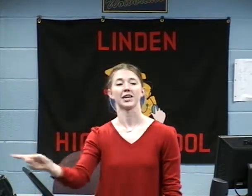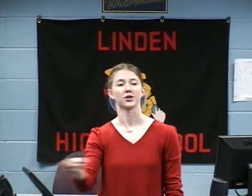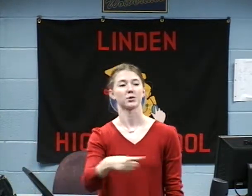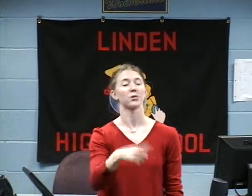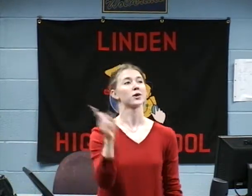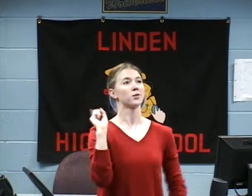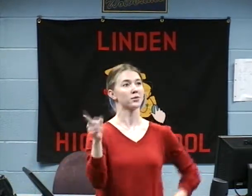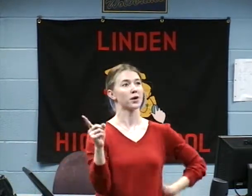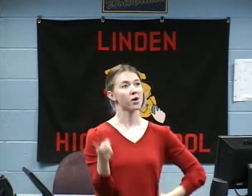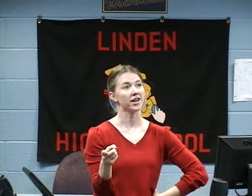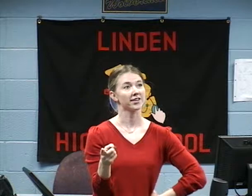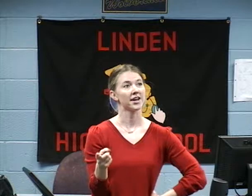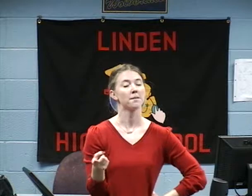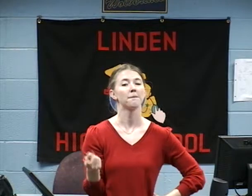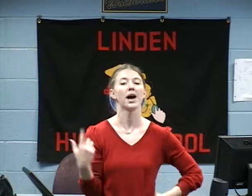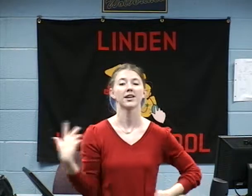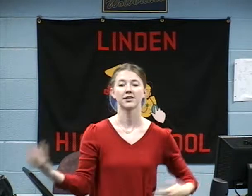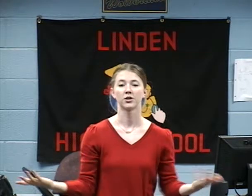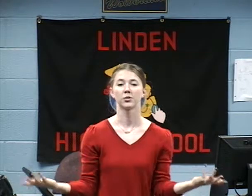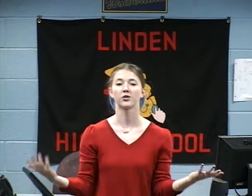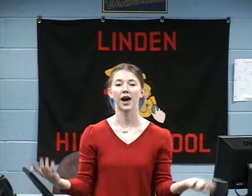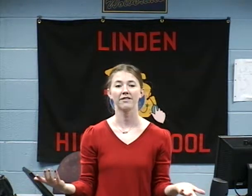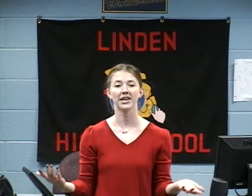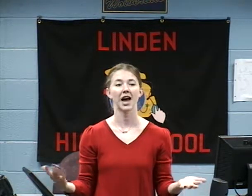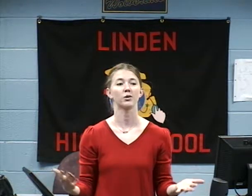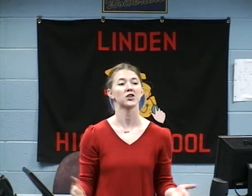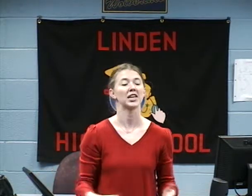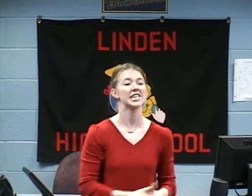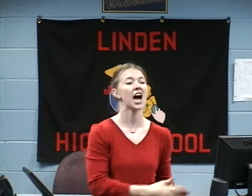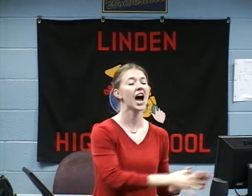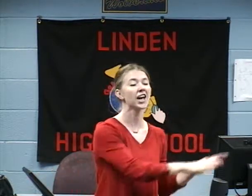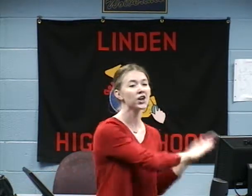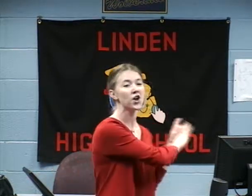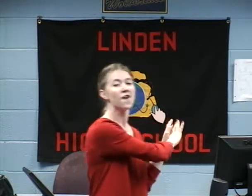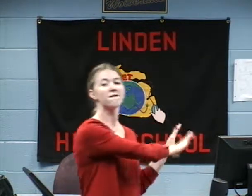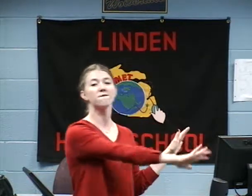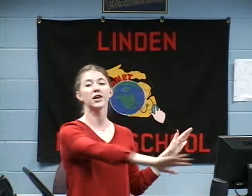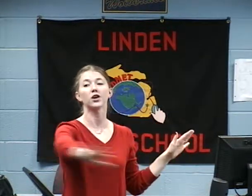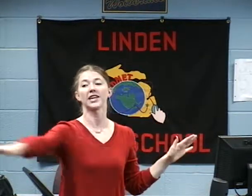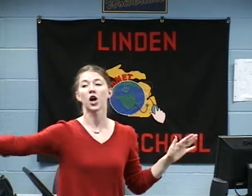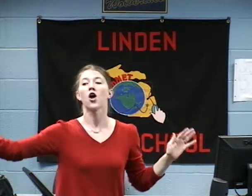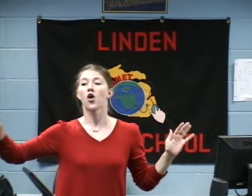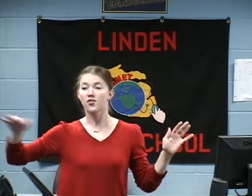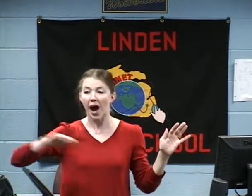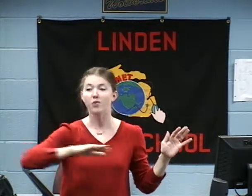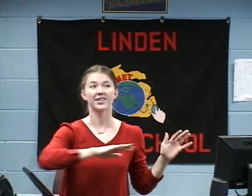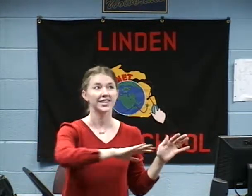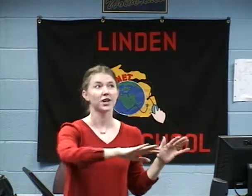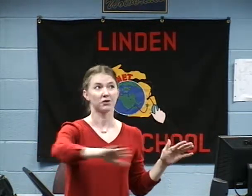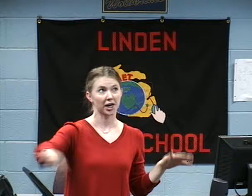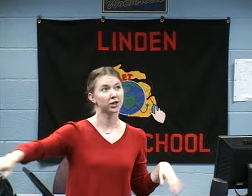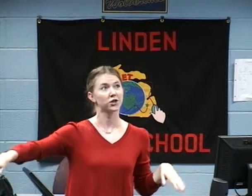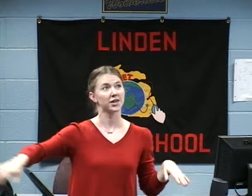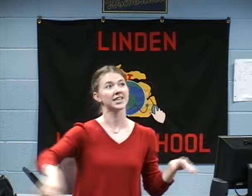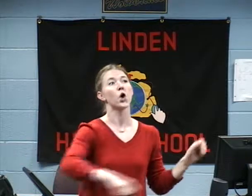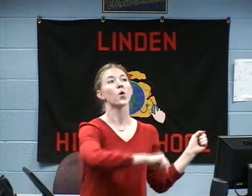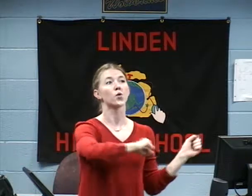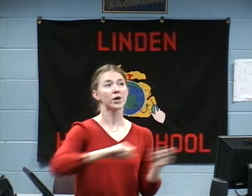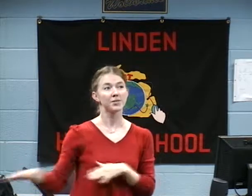answer was what it was. But we were driving and we saw an entire field, like thousands of cherry trees ripped